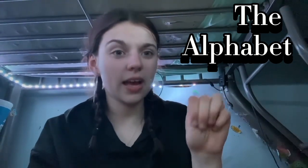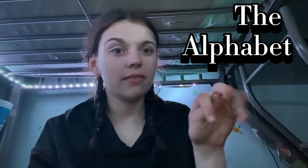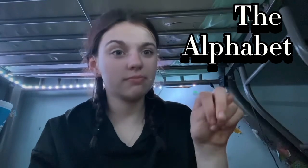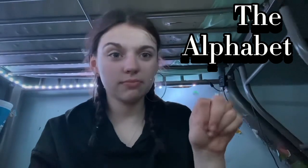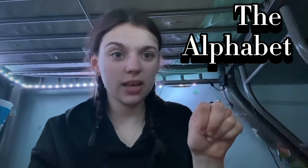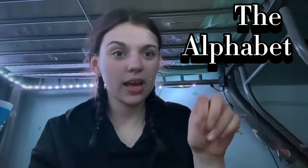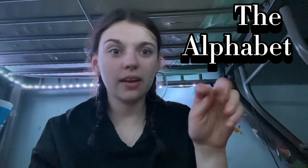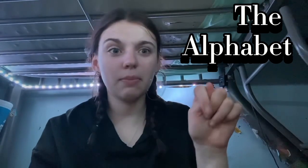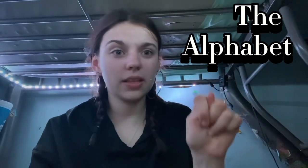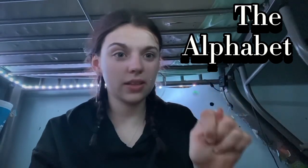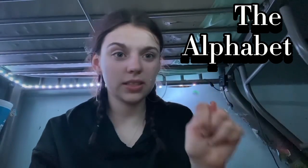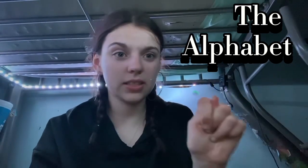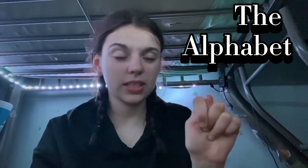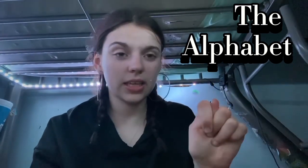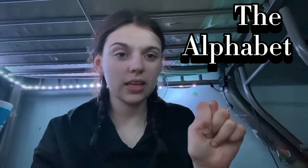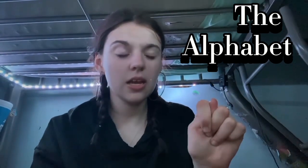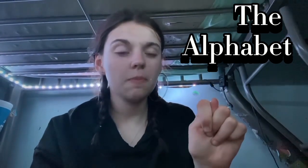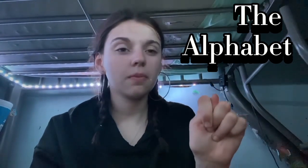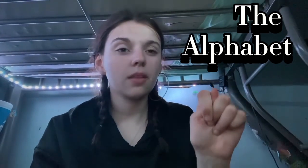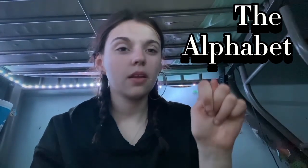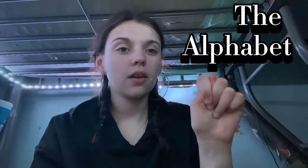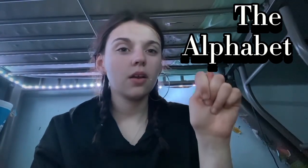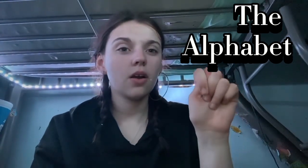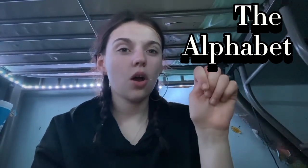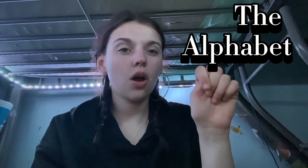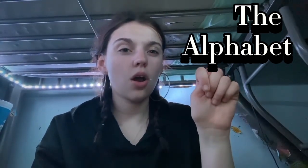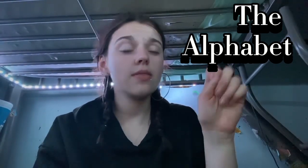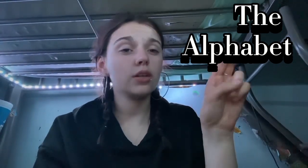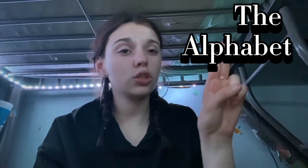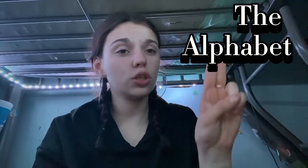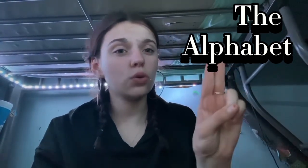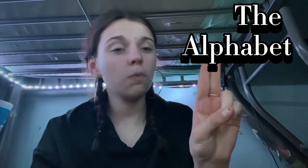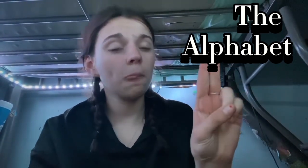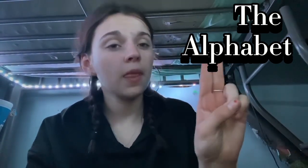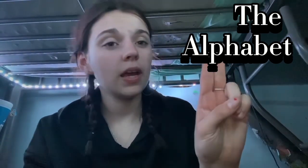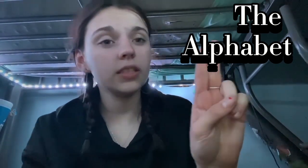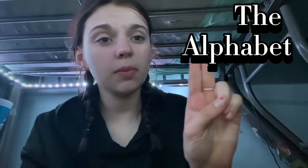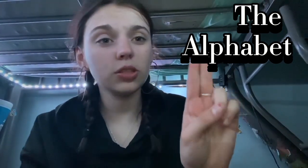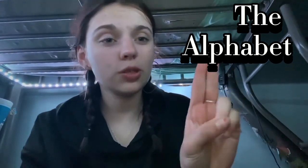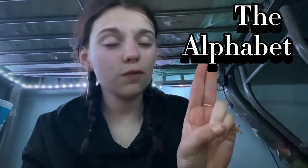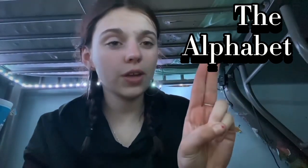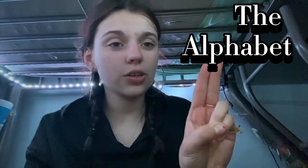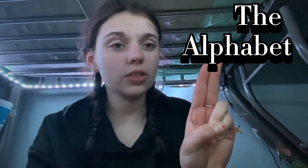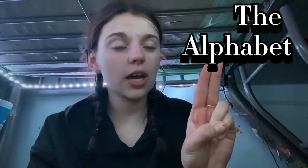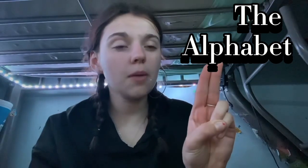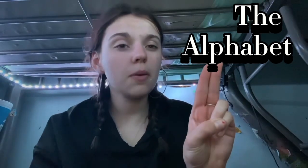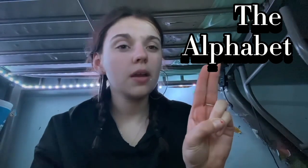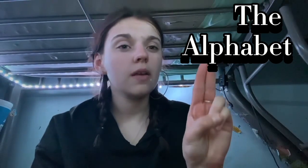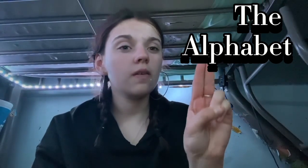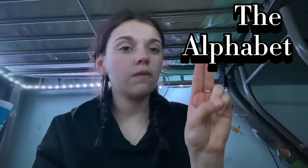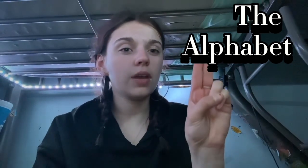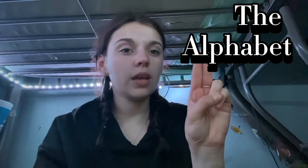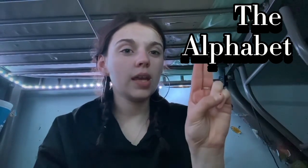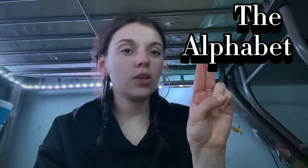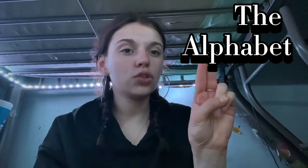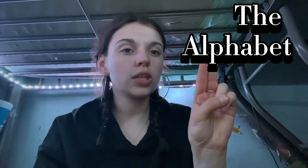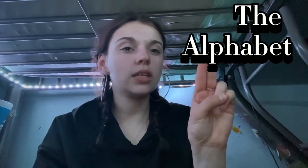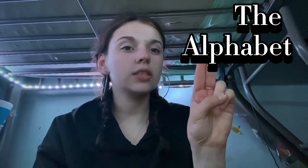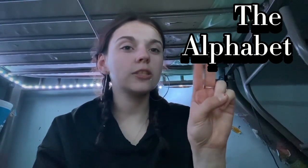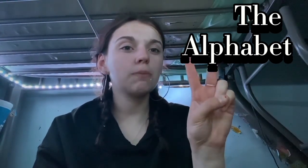M, N, but then this is T. Then U is going to be two fingers up. V, you're just going to split